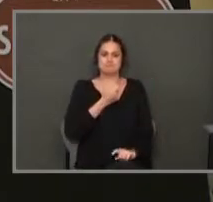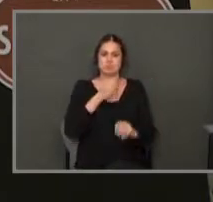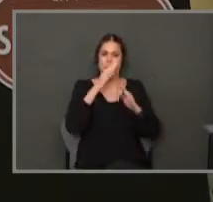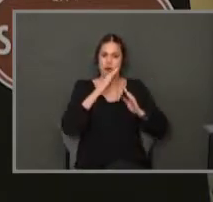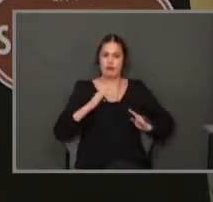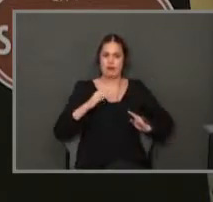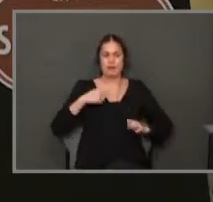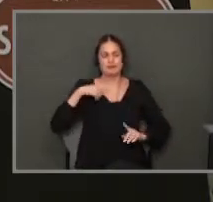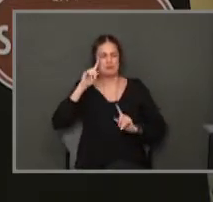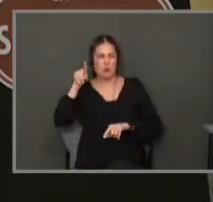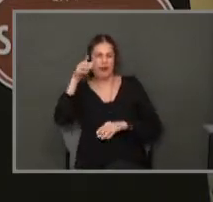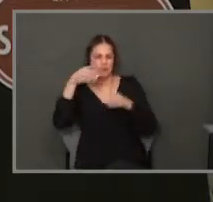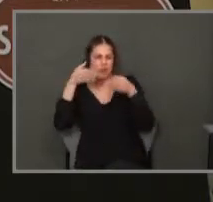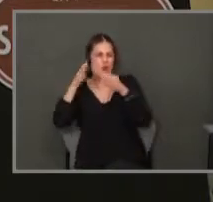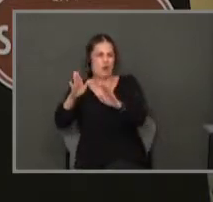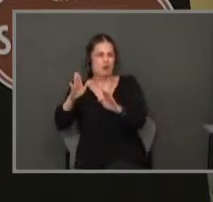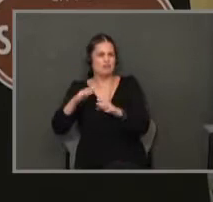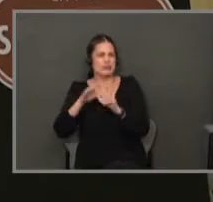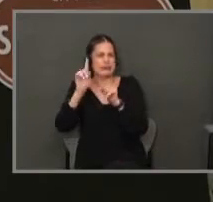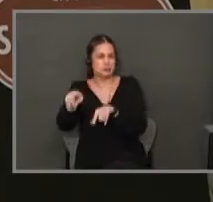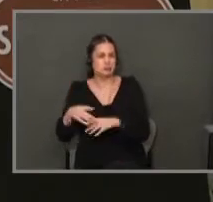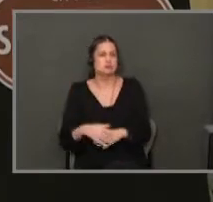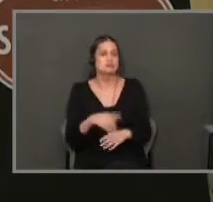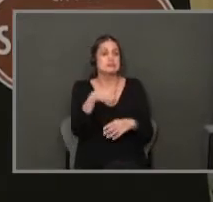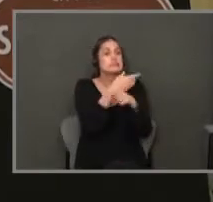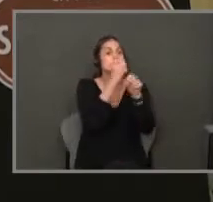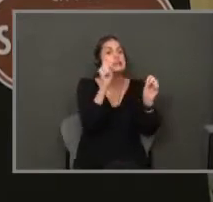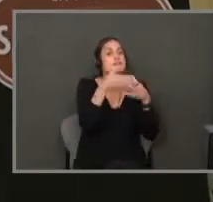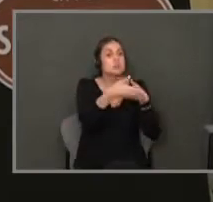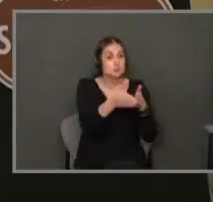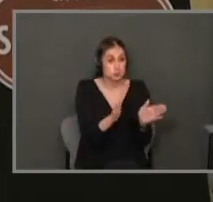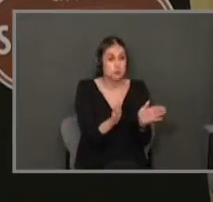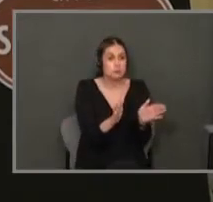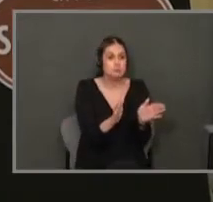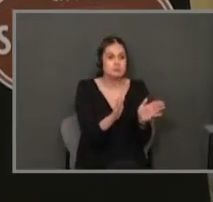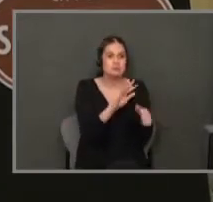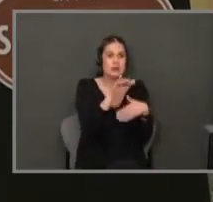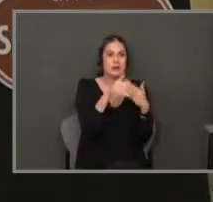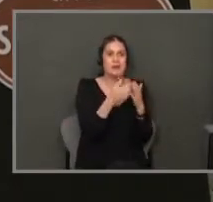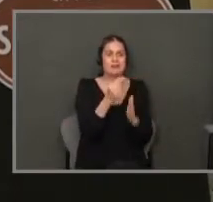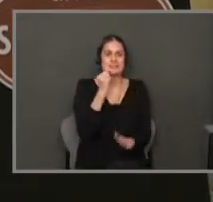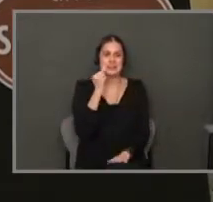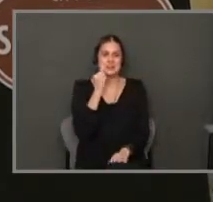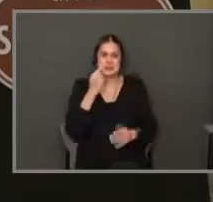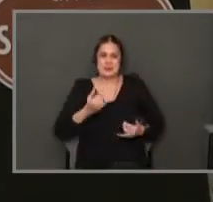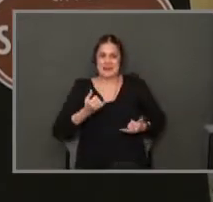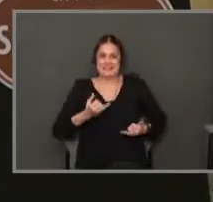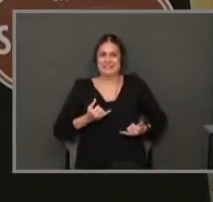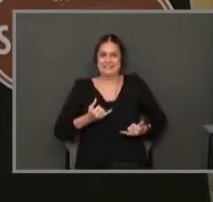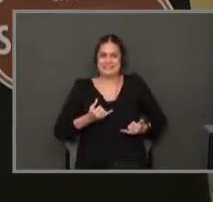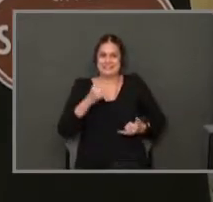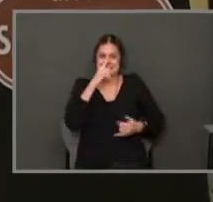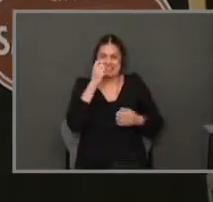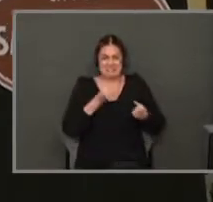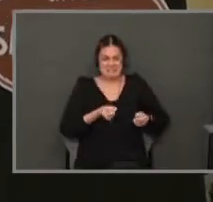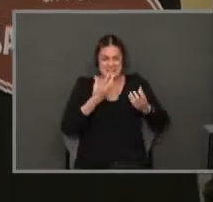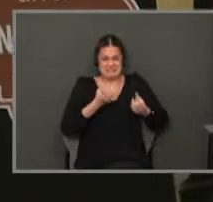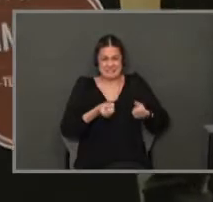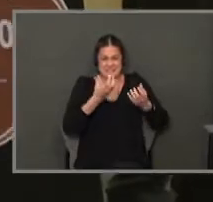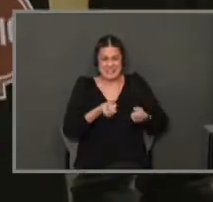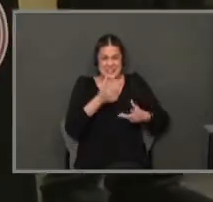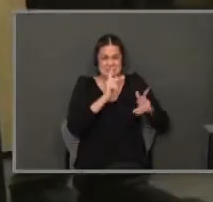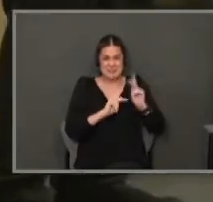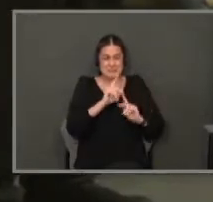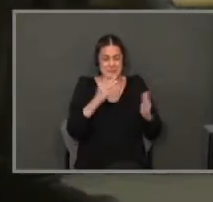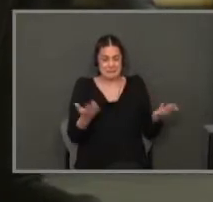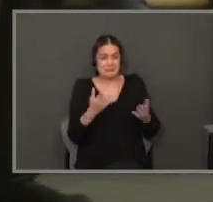call outside. This is probably the safest room in all of San Antonio right now because we've got lots and lots of people here